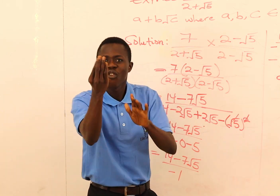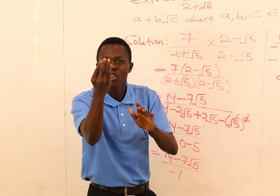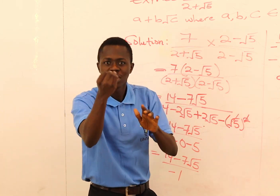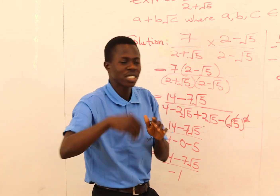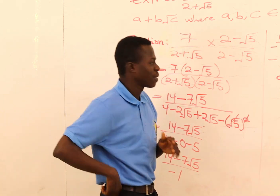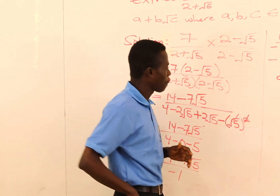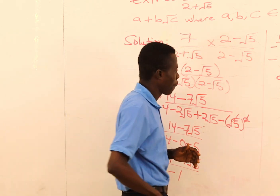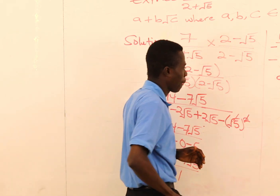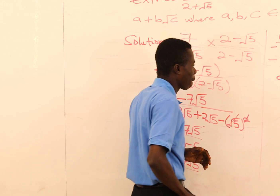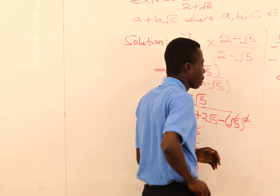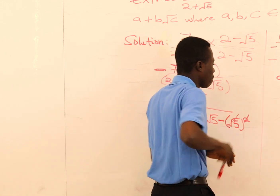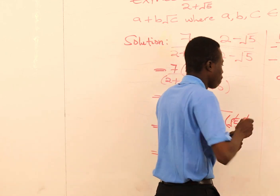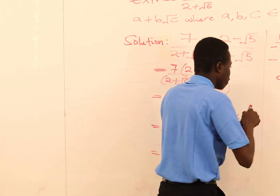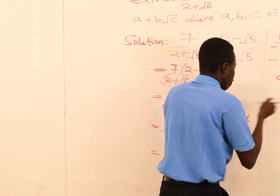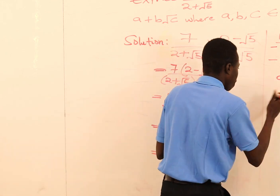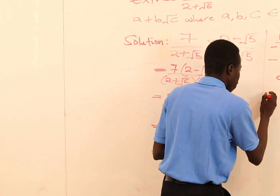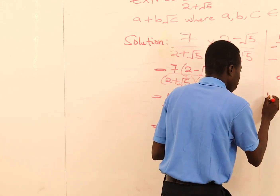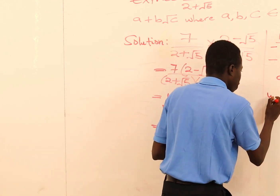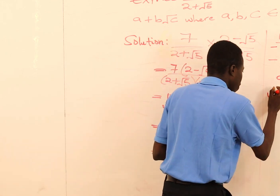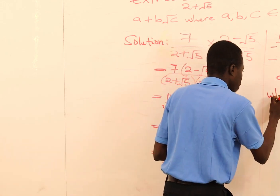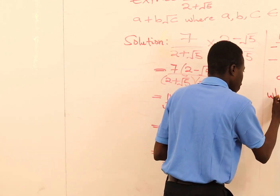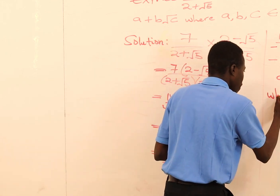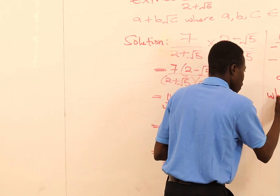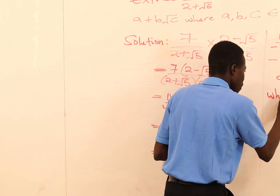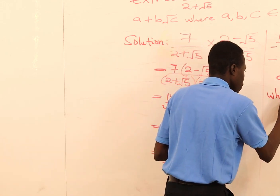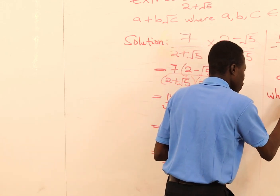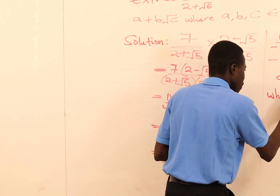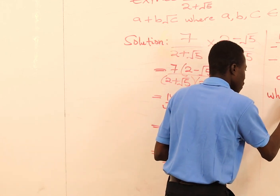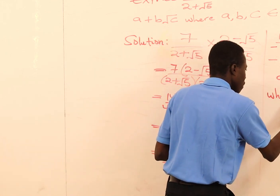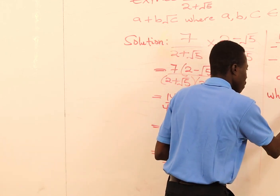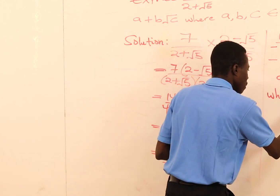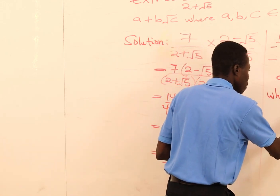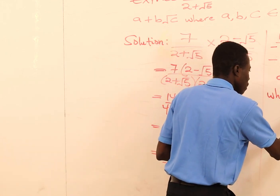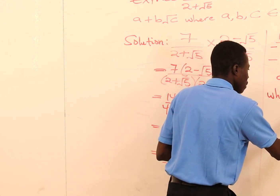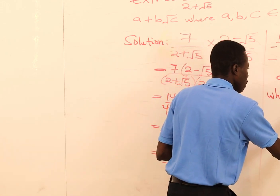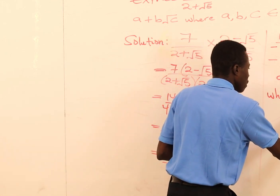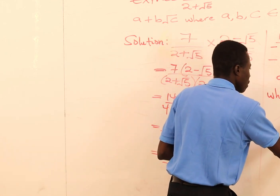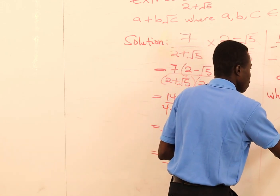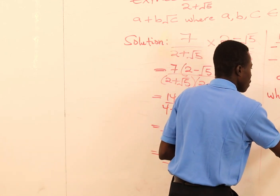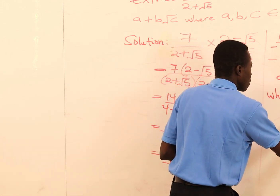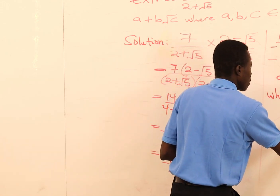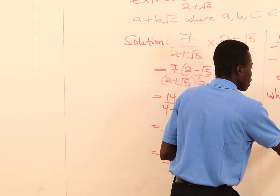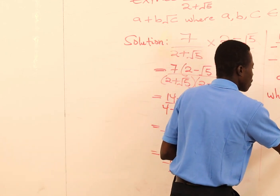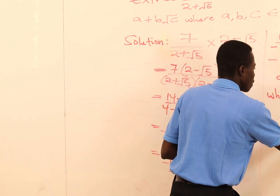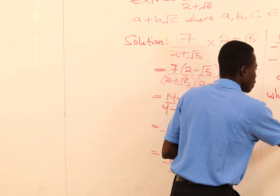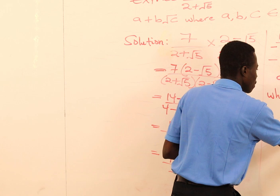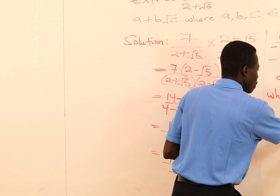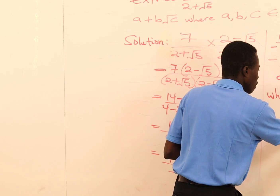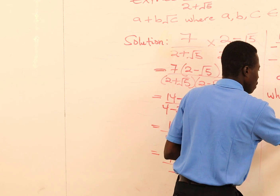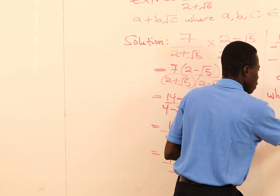final answer with the expression a plus b square root of c, and we are going to see that comparing that, we are going to have a to